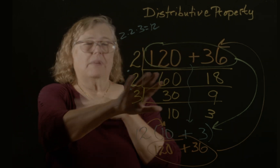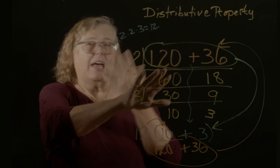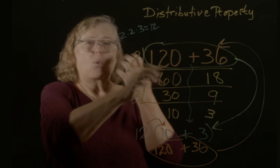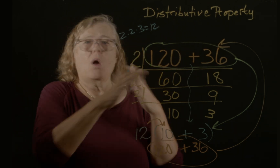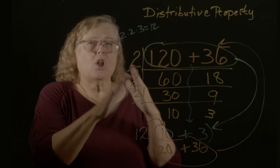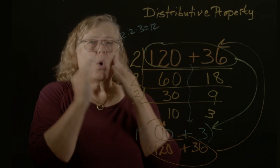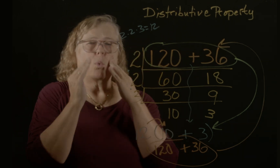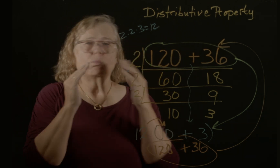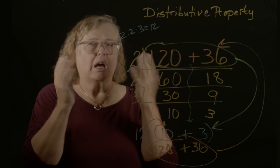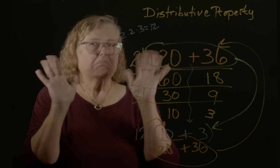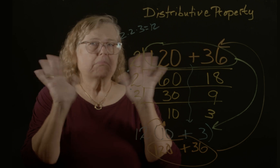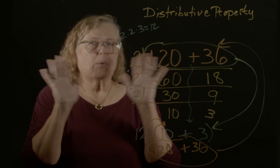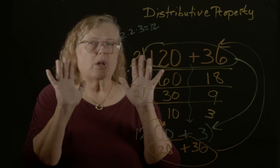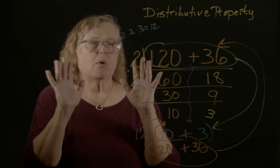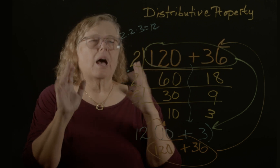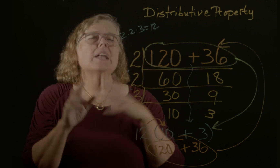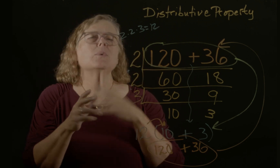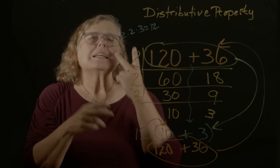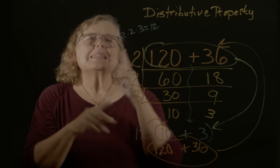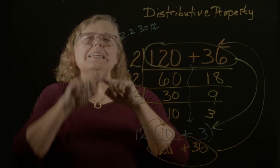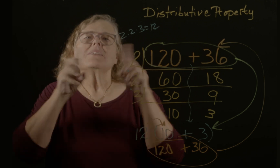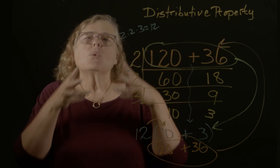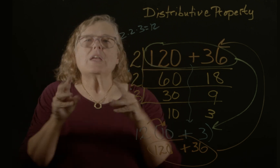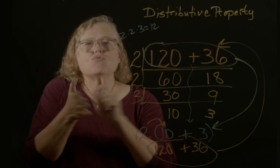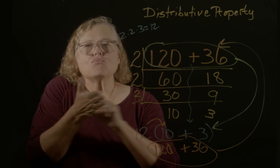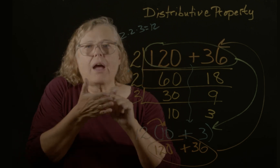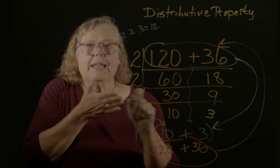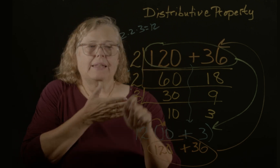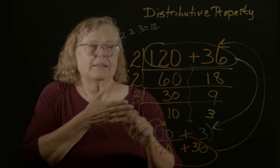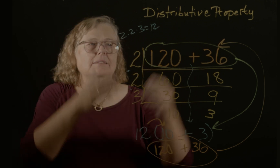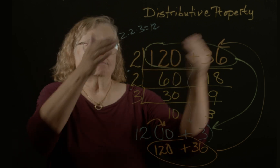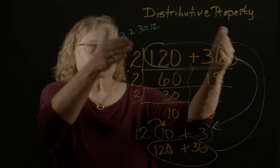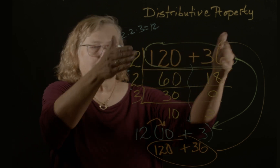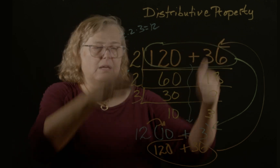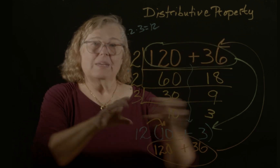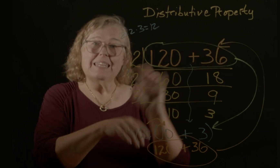adding together. We don't actually want to know what it equals. We just want to see the different way to write it.